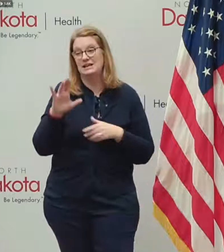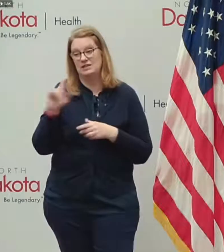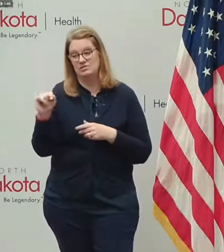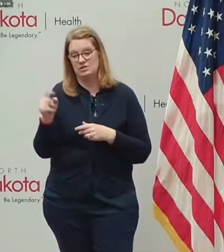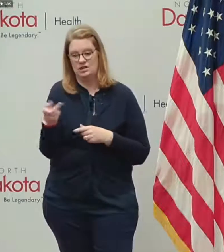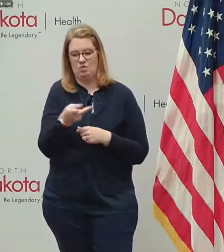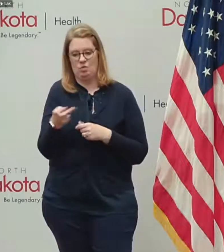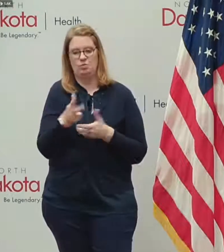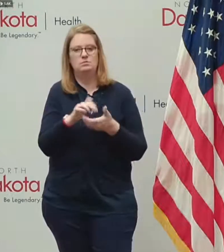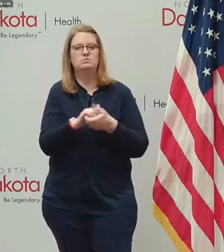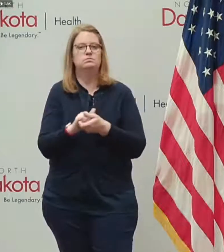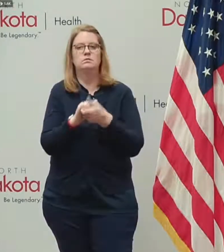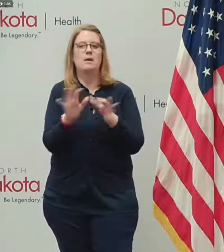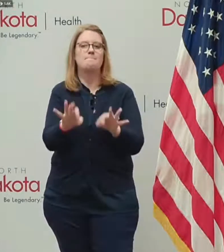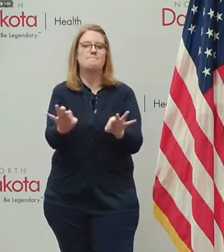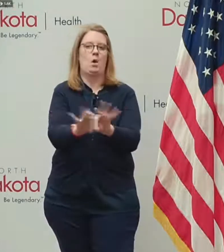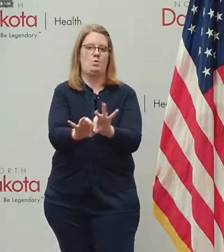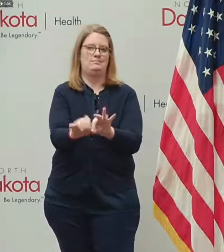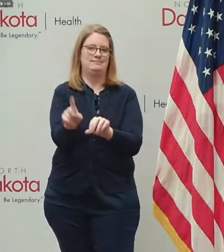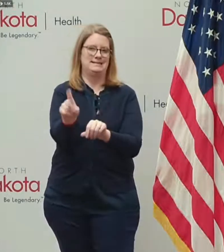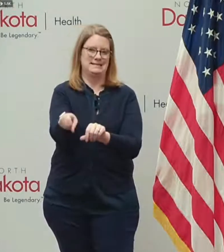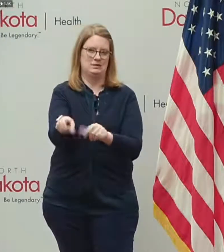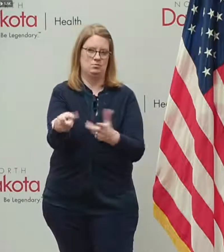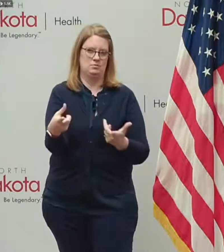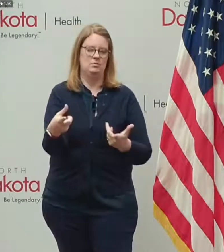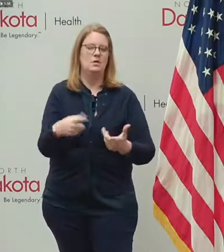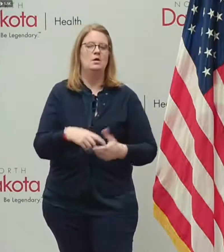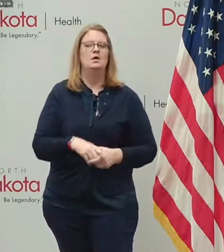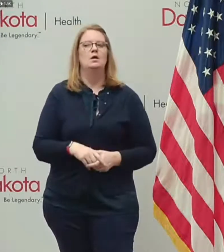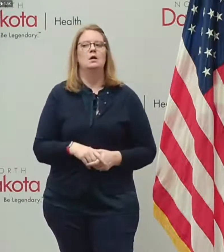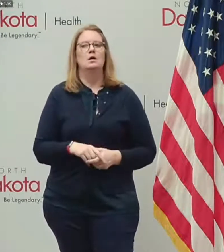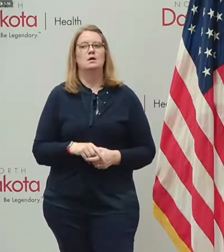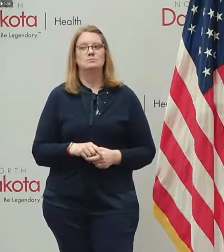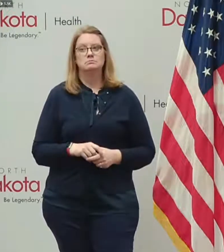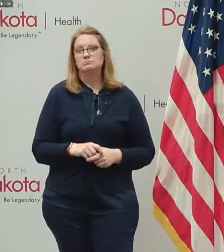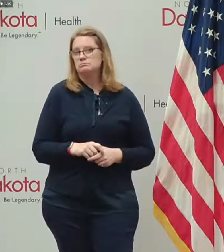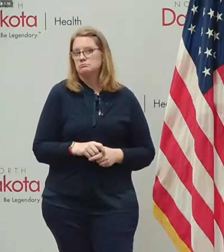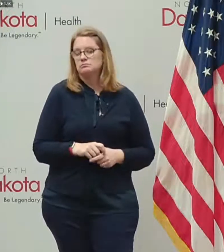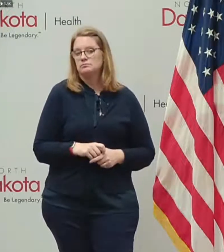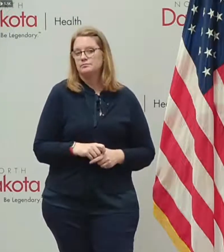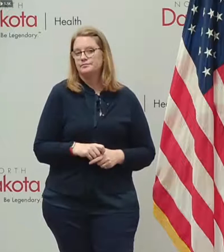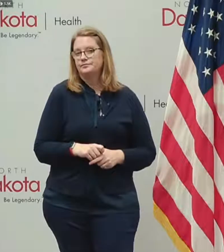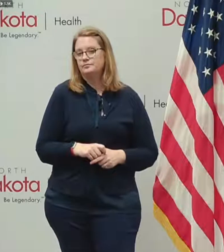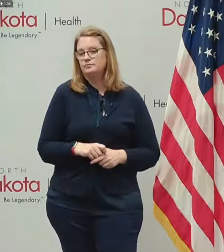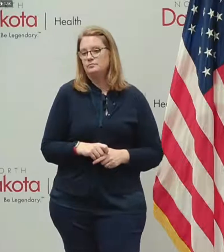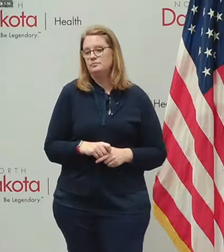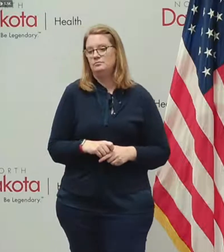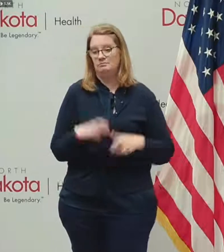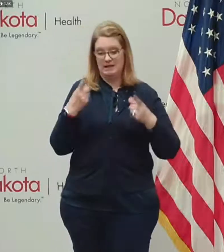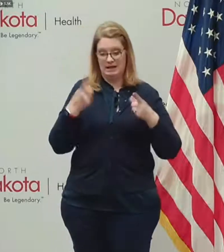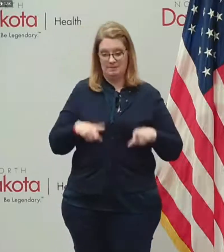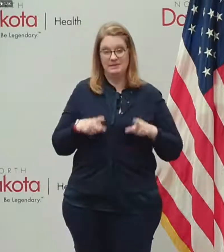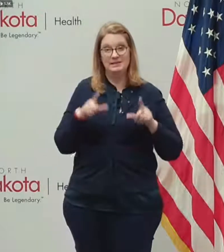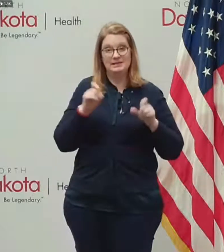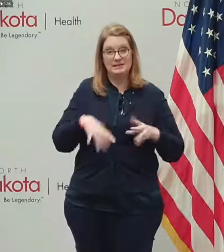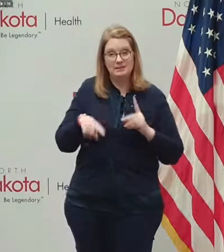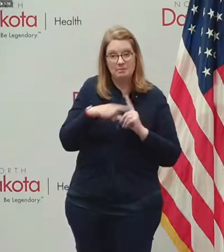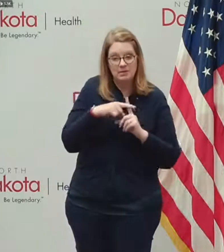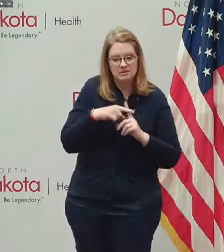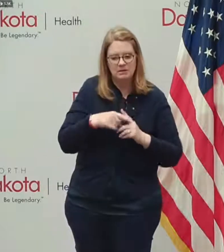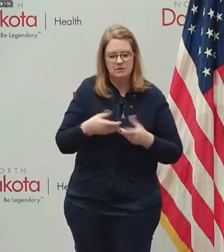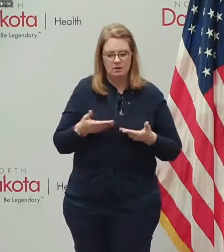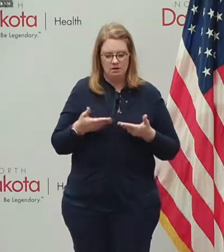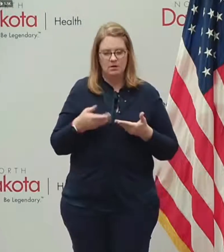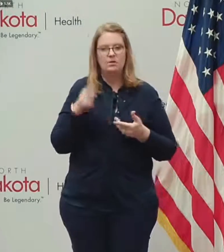hand. But as I said, this is another area where if somebody does find out that you were tested positive, go to the website,